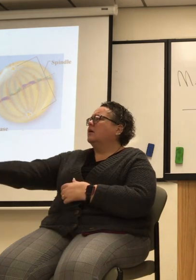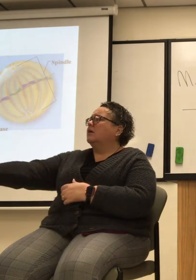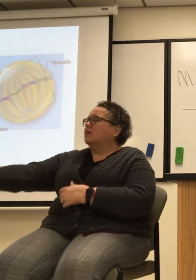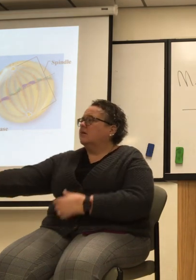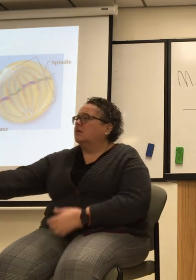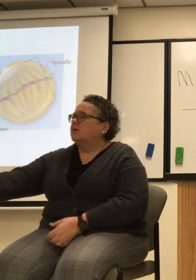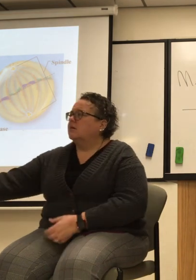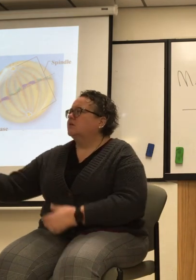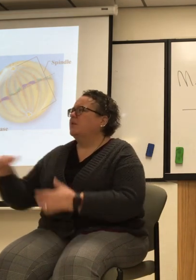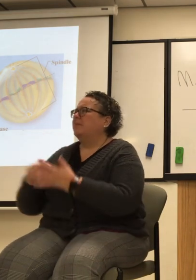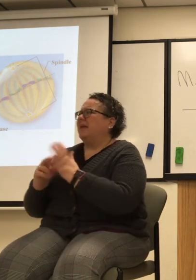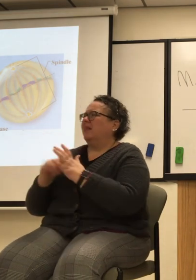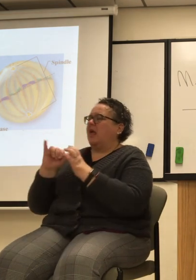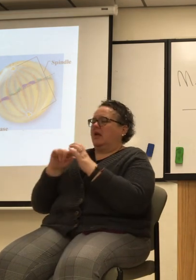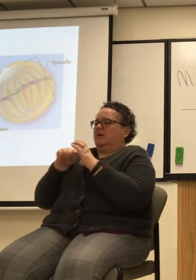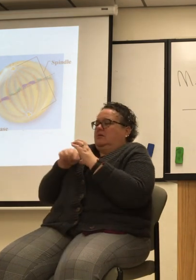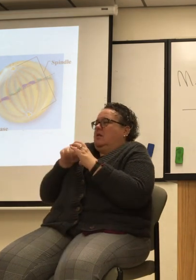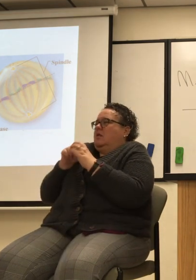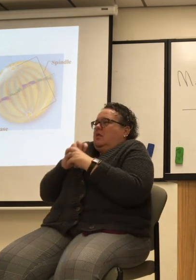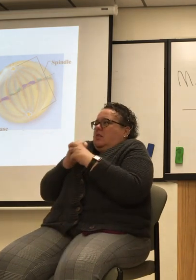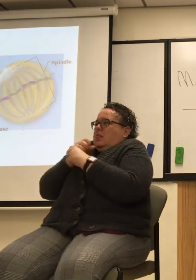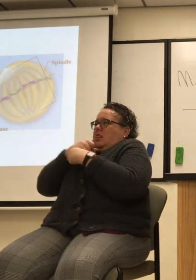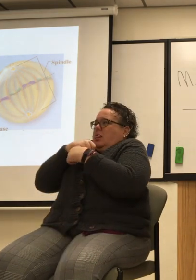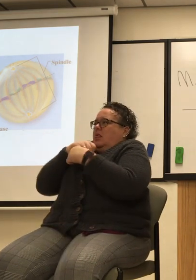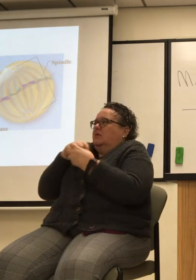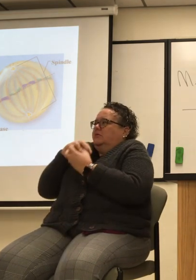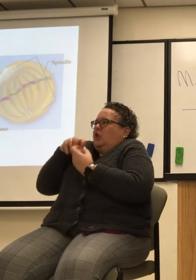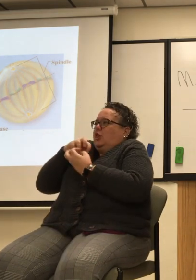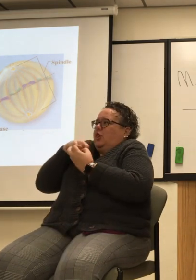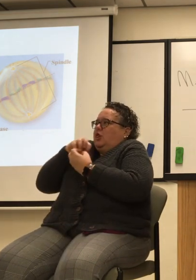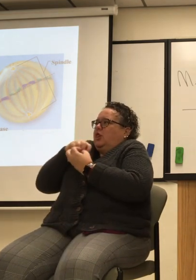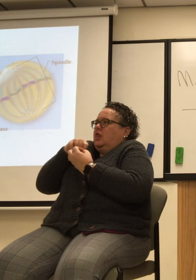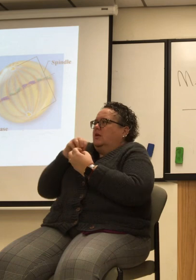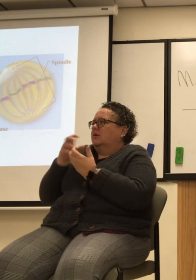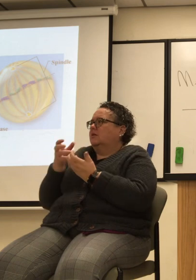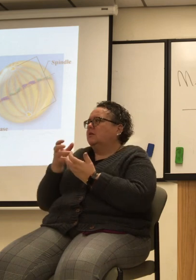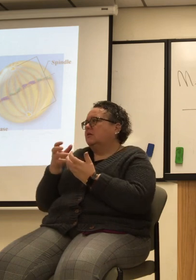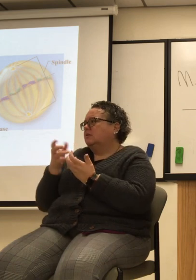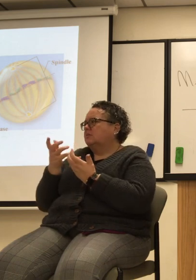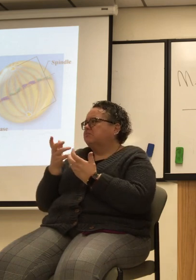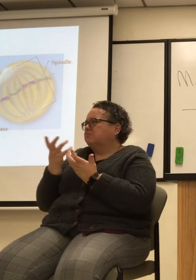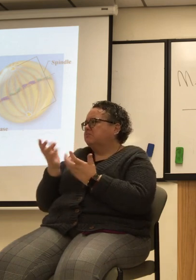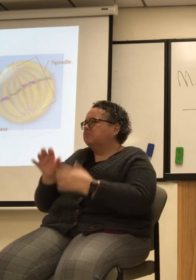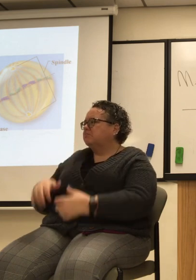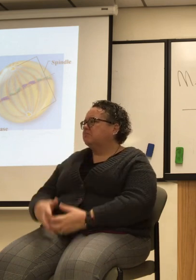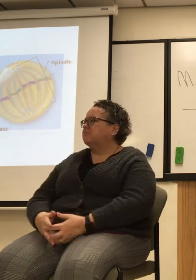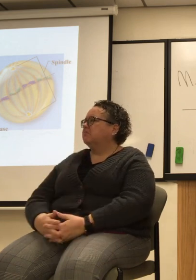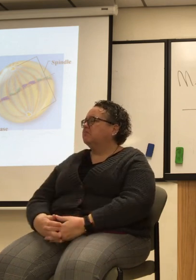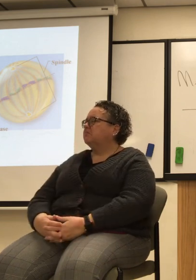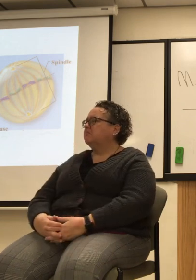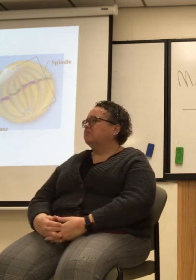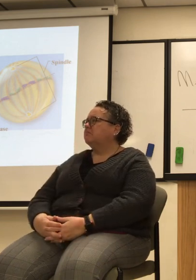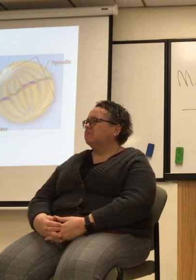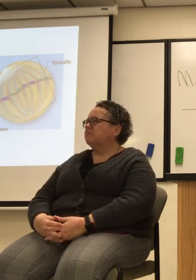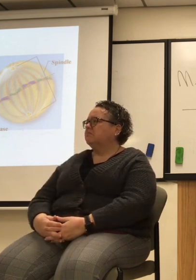the metaphase plate, right in the center. Okay, you line them up and then we're going to divide them.